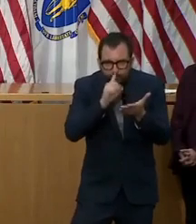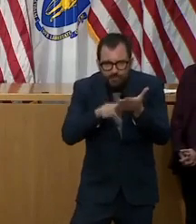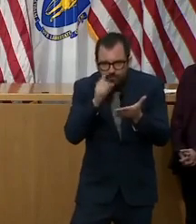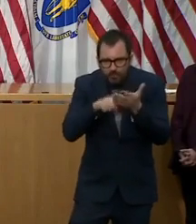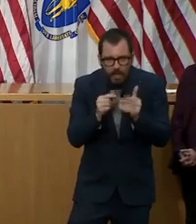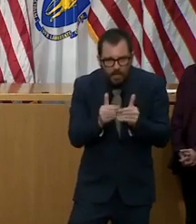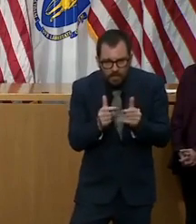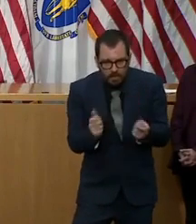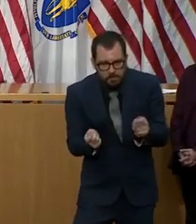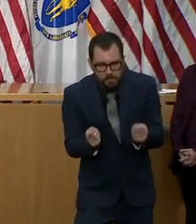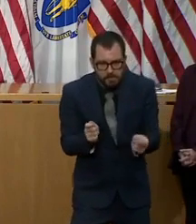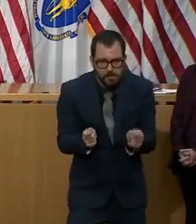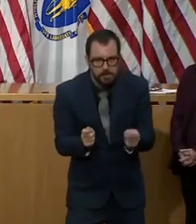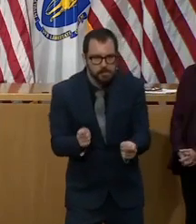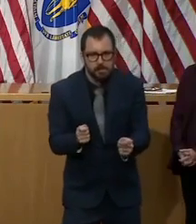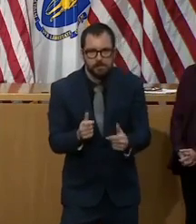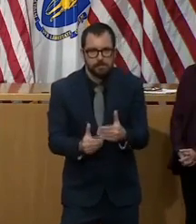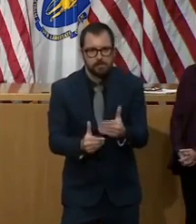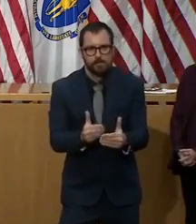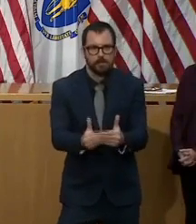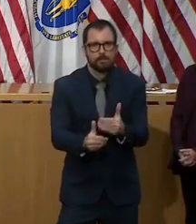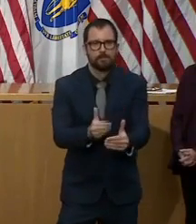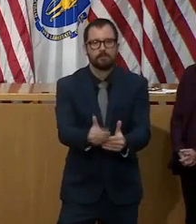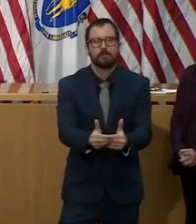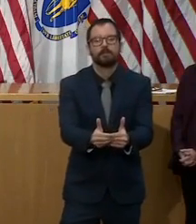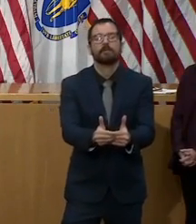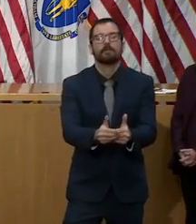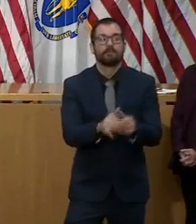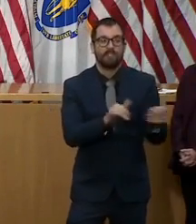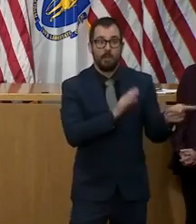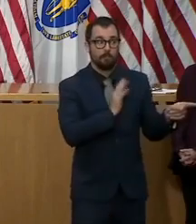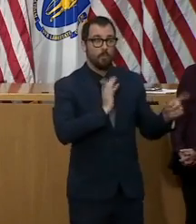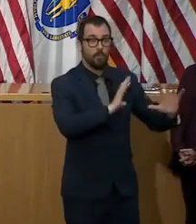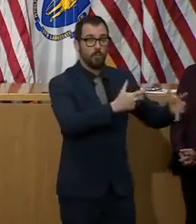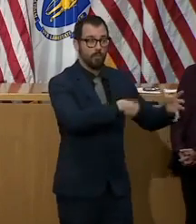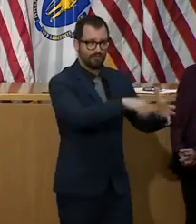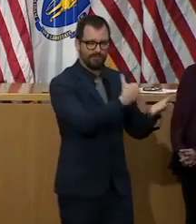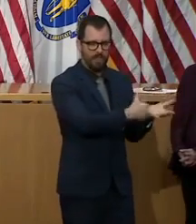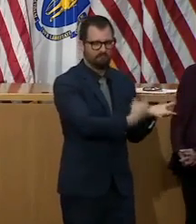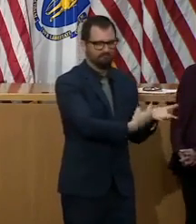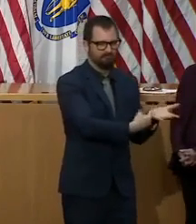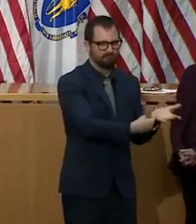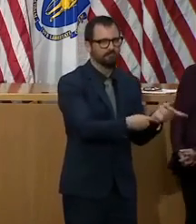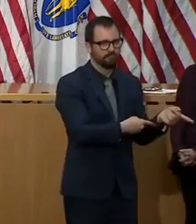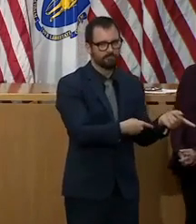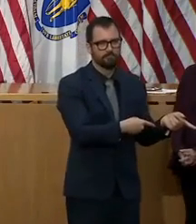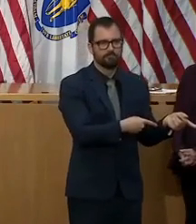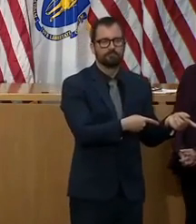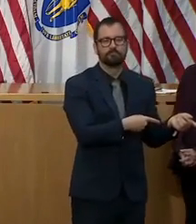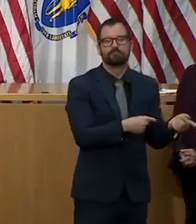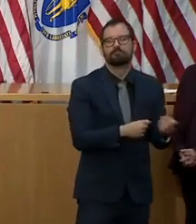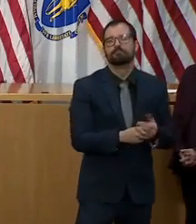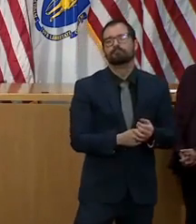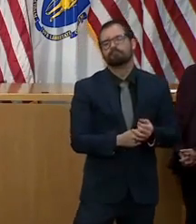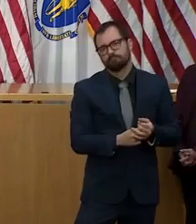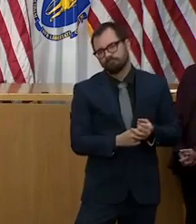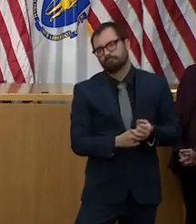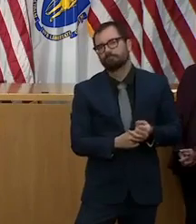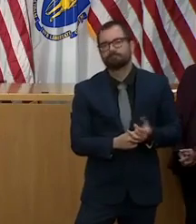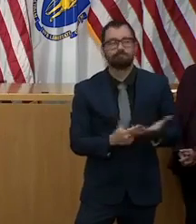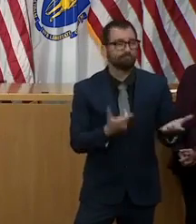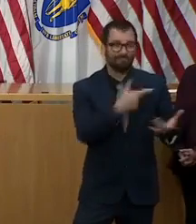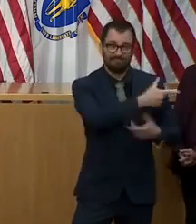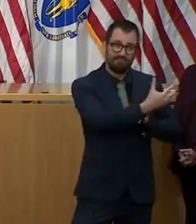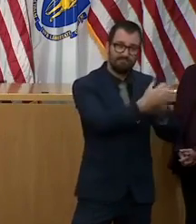So regarding the advisory board, all of us, as I said, government officials, state and local,